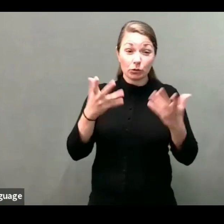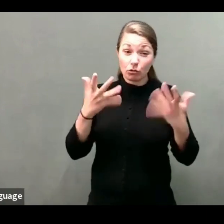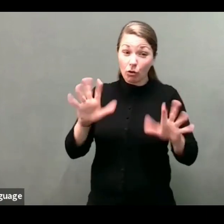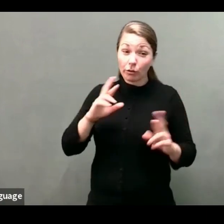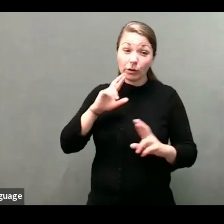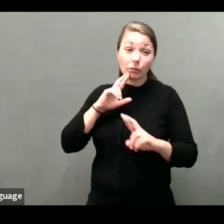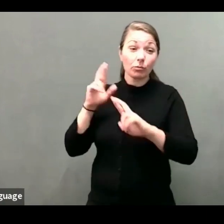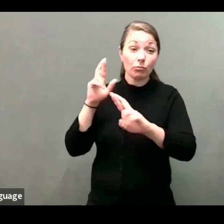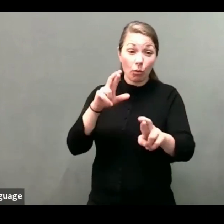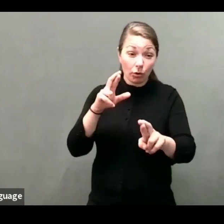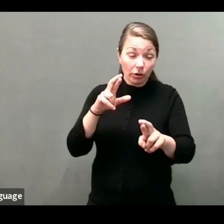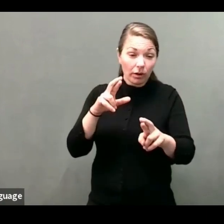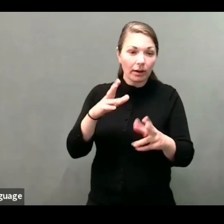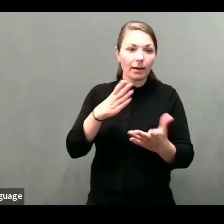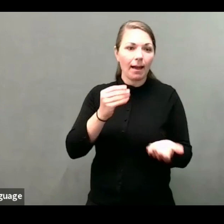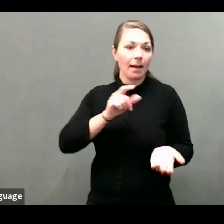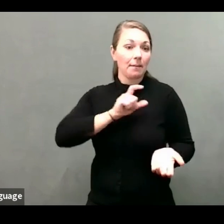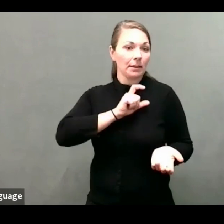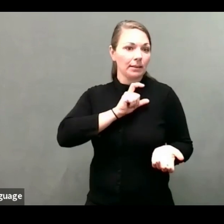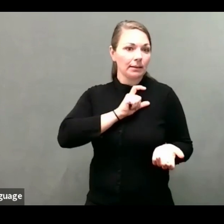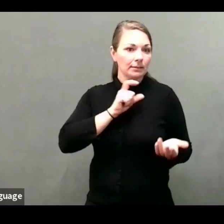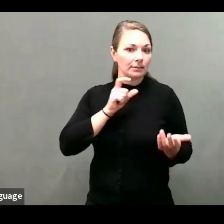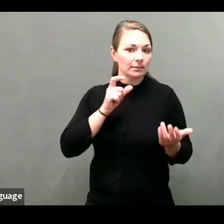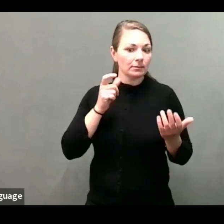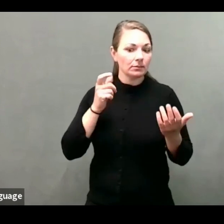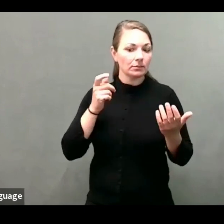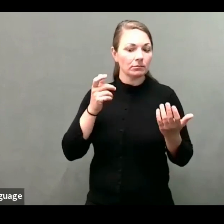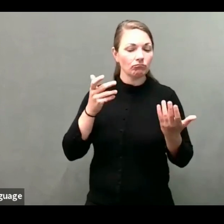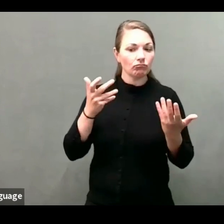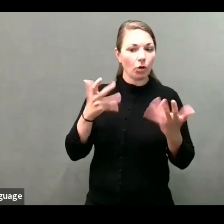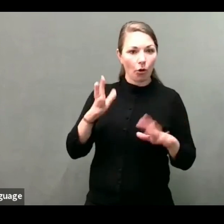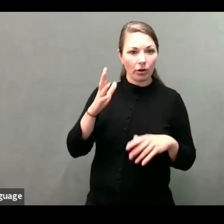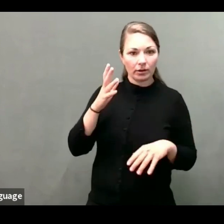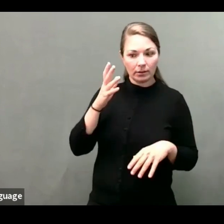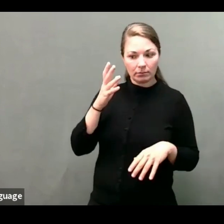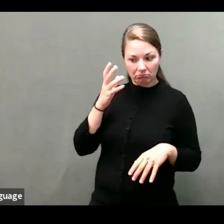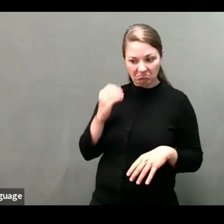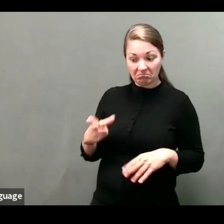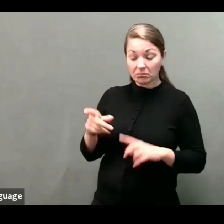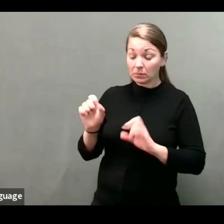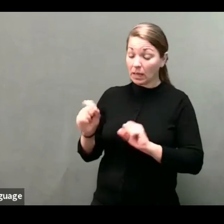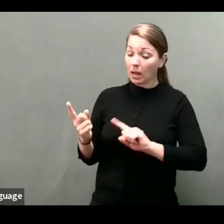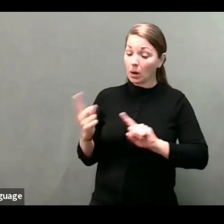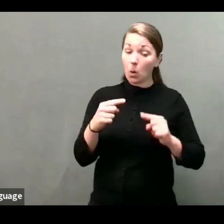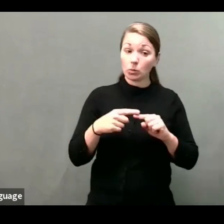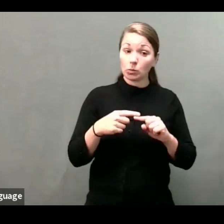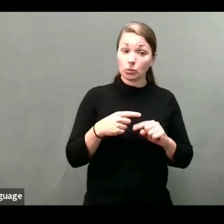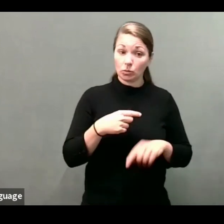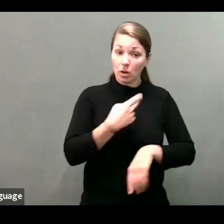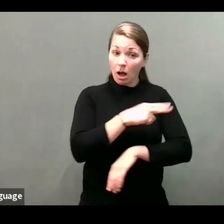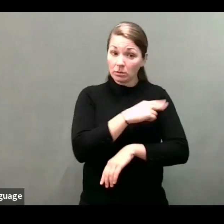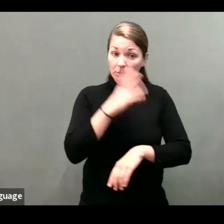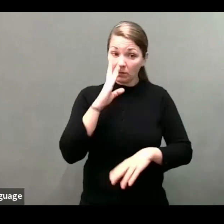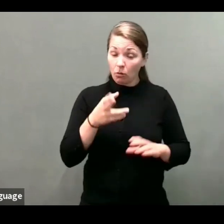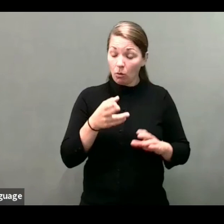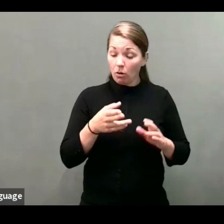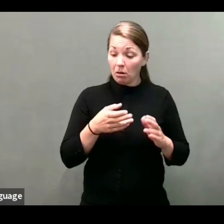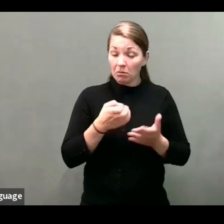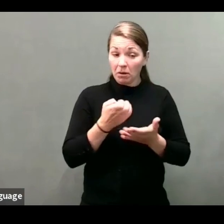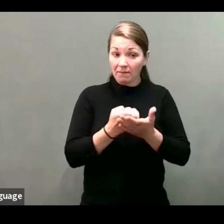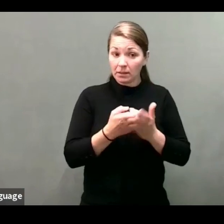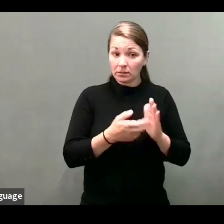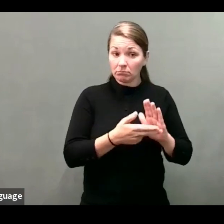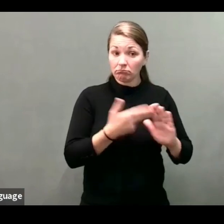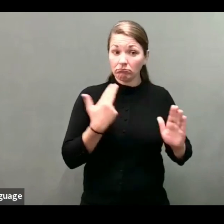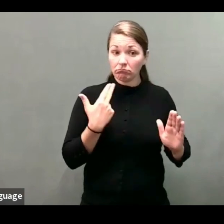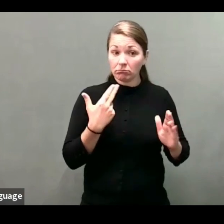already taken care of. Maybe the police were the ones who let them know that they could come to the hospital. I've also seen patients who want